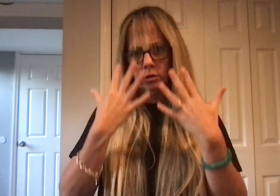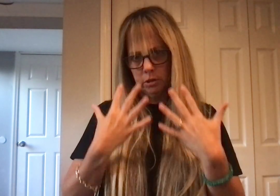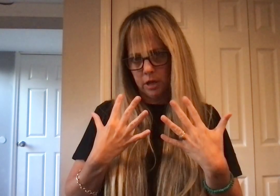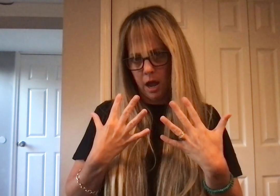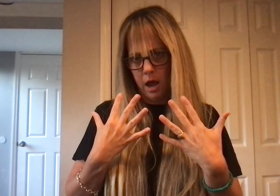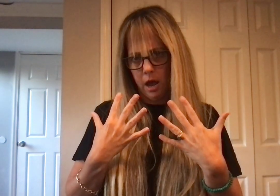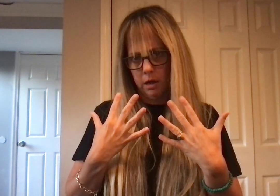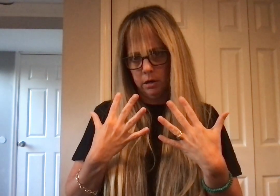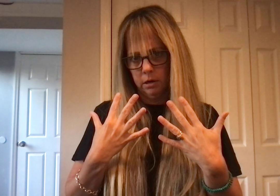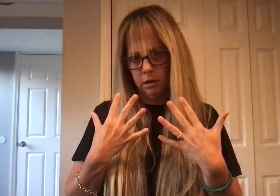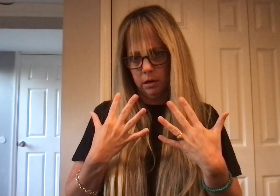sad,